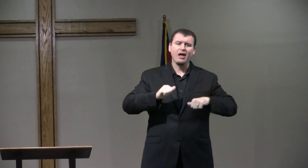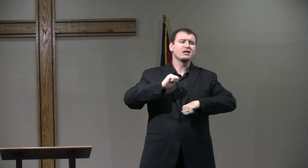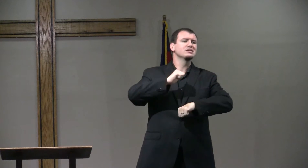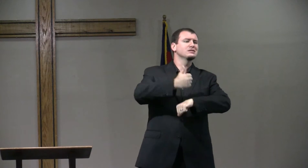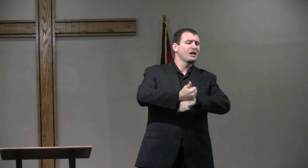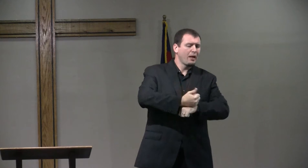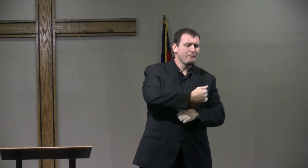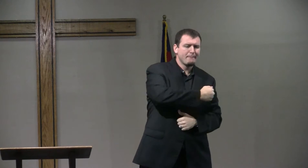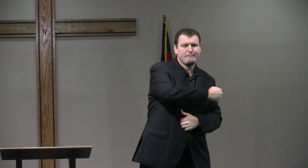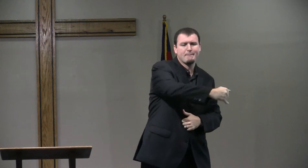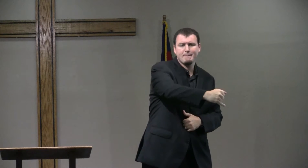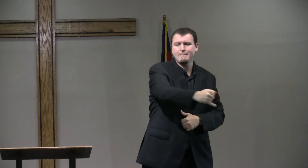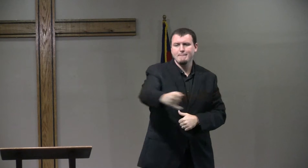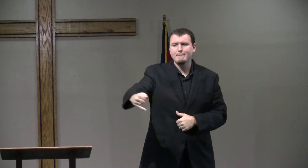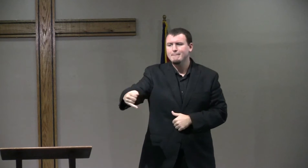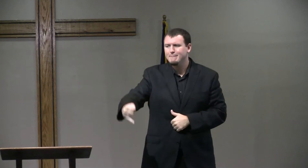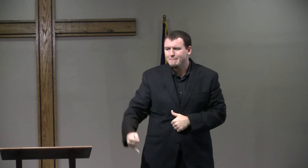There are boundaries that we can set up.